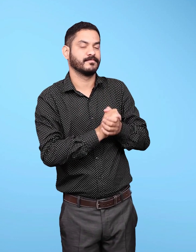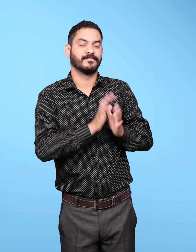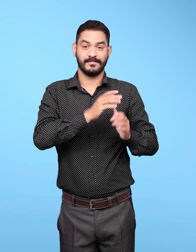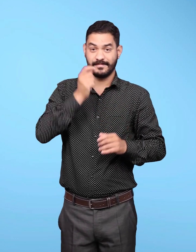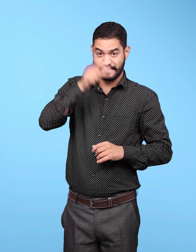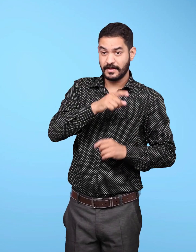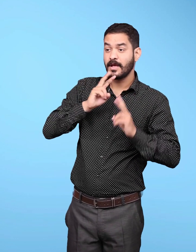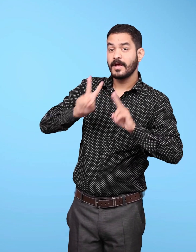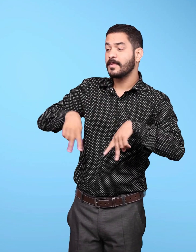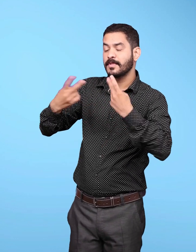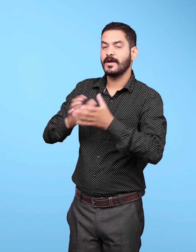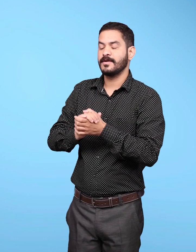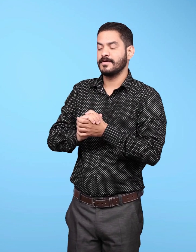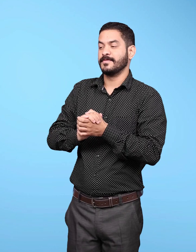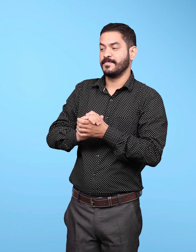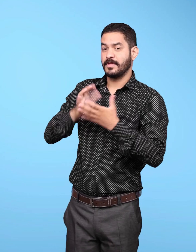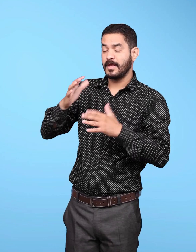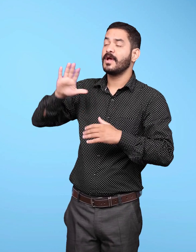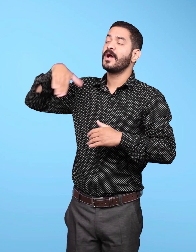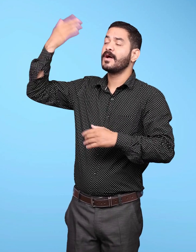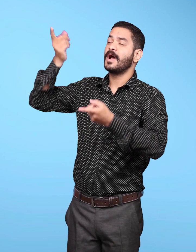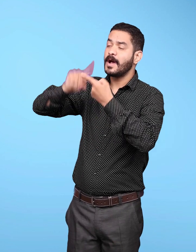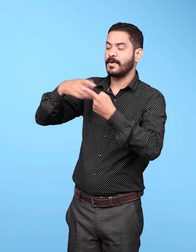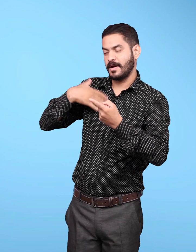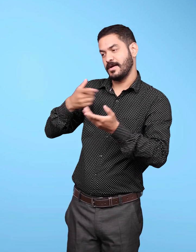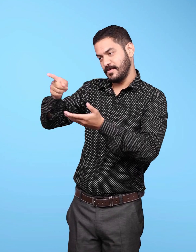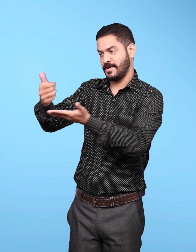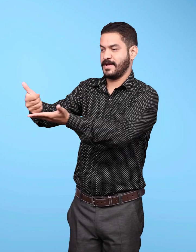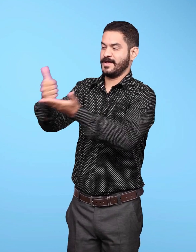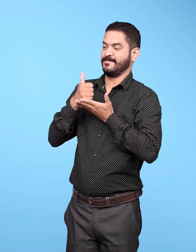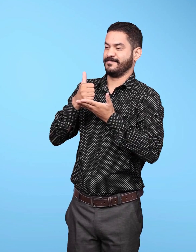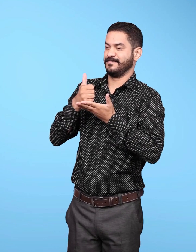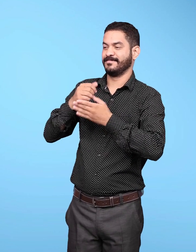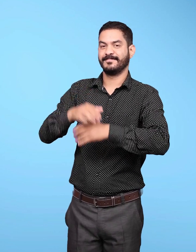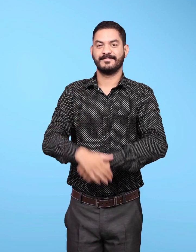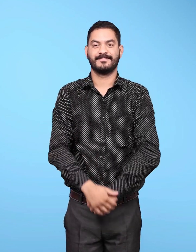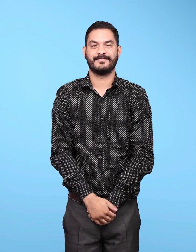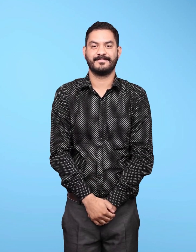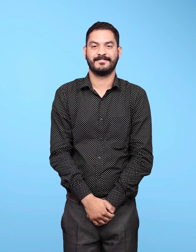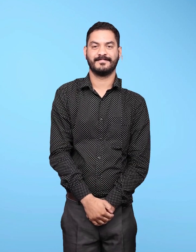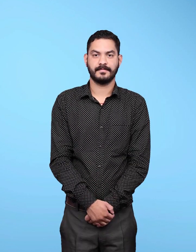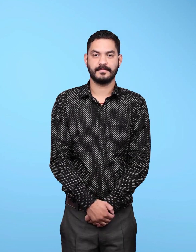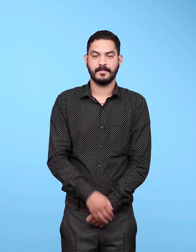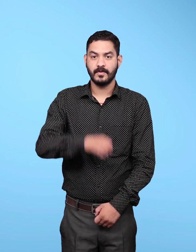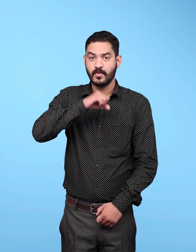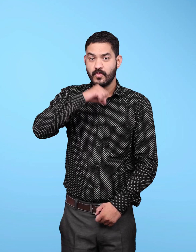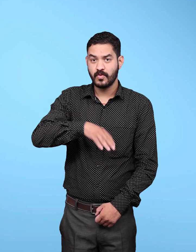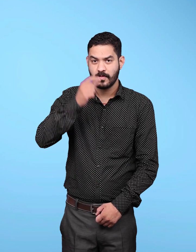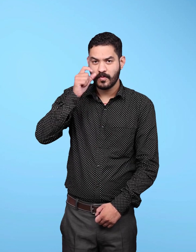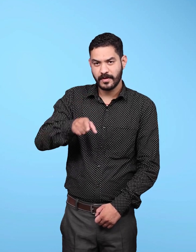He replied, "I'll let you know when I need your help." He then made friends